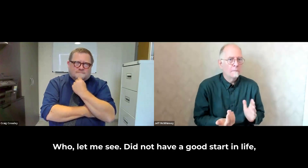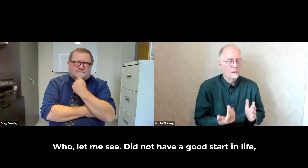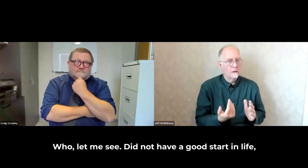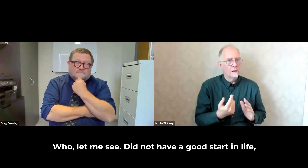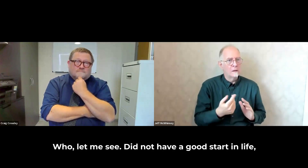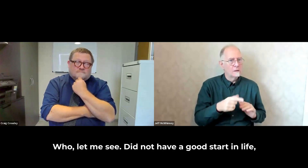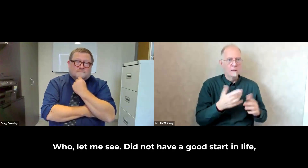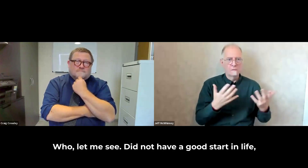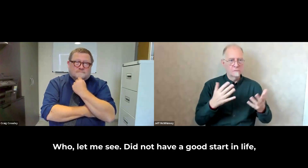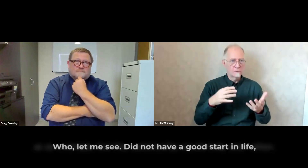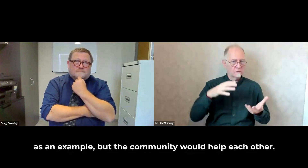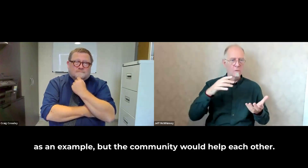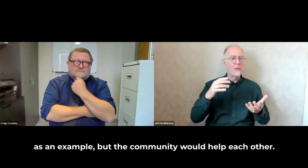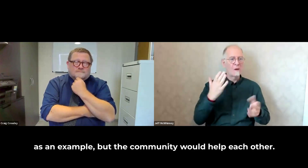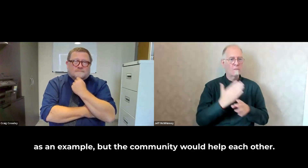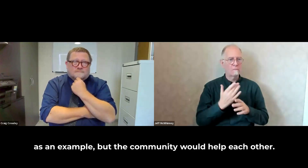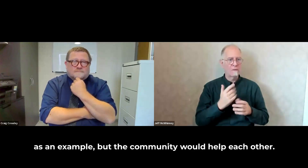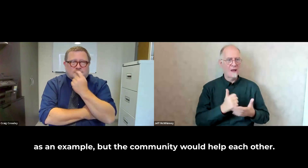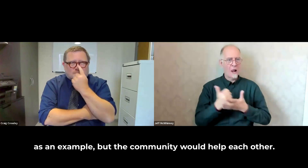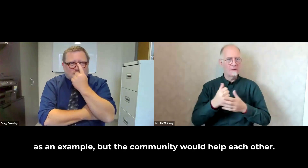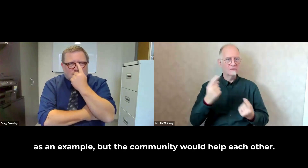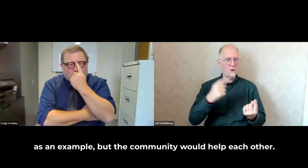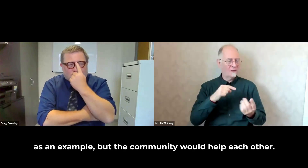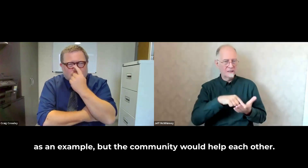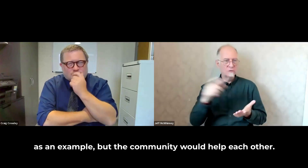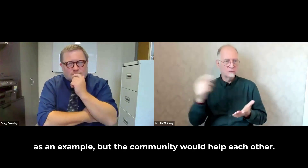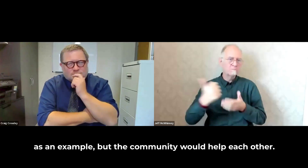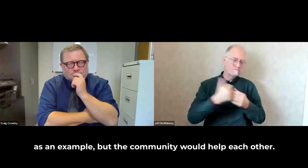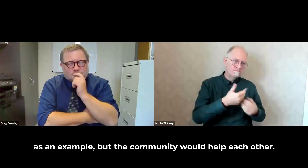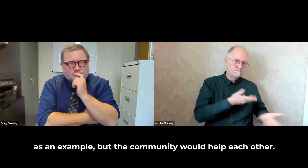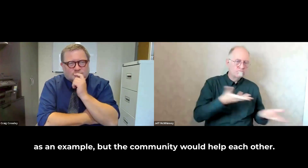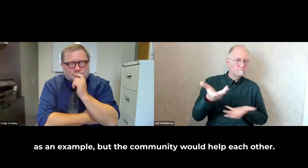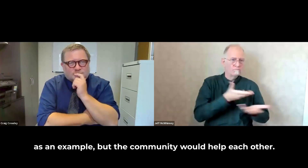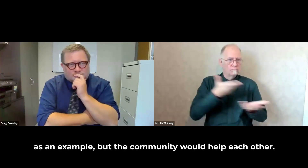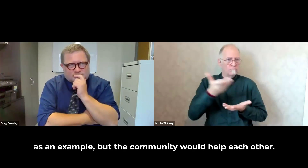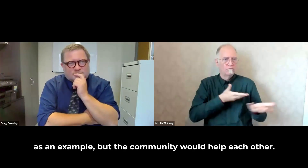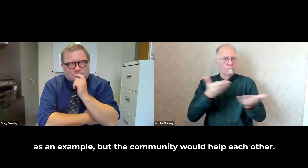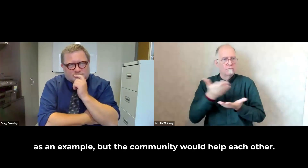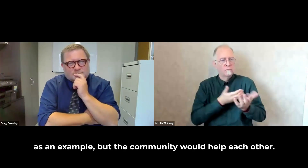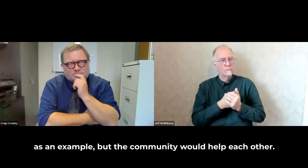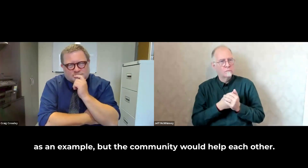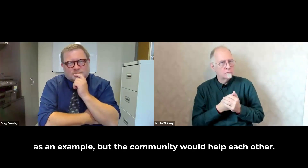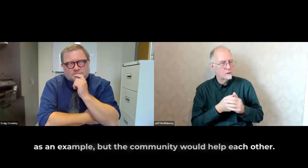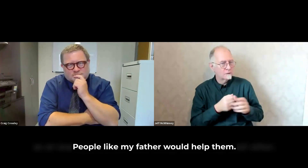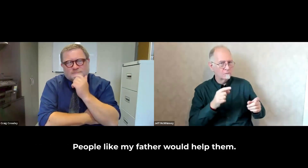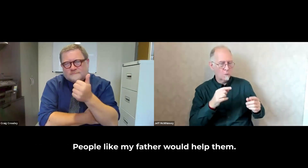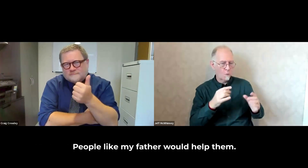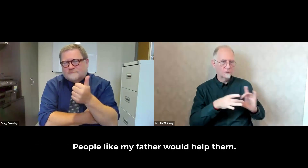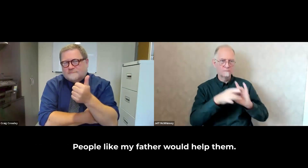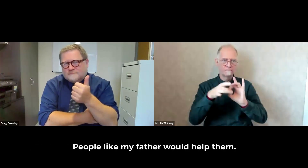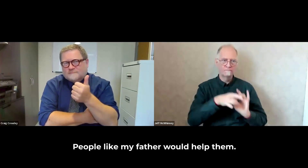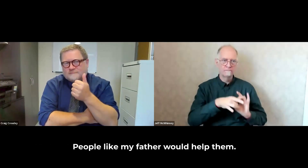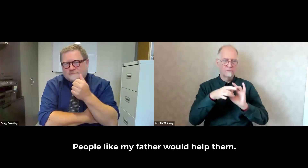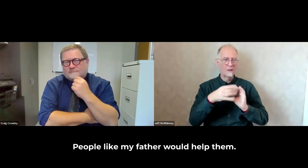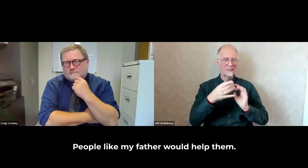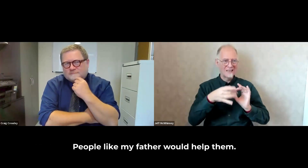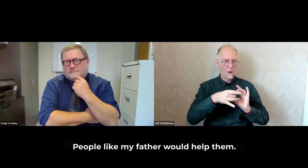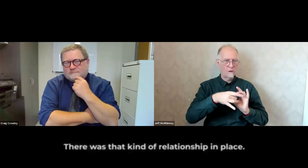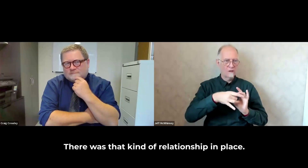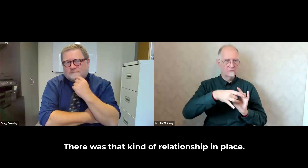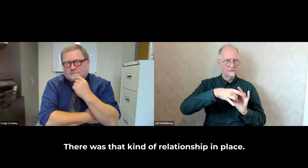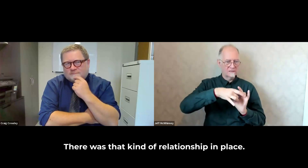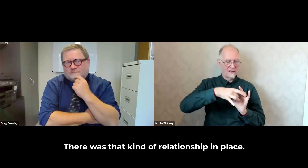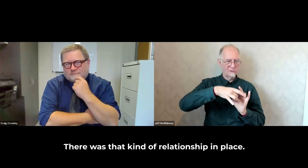did not have a good start in life, as an example. But the community would help each other. People like my father would help